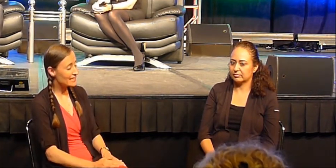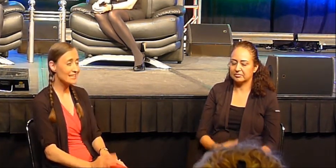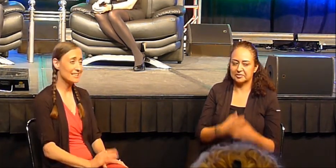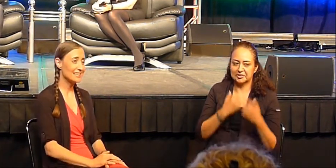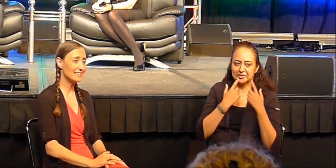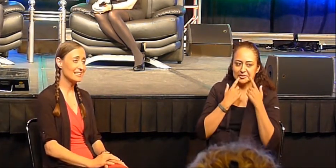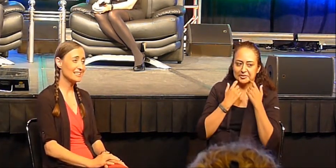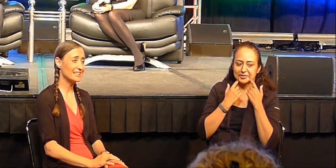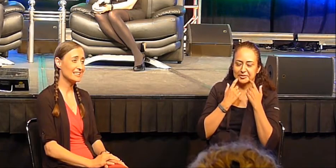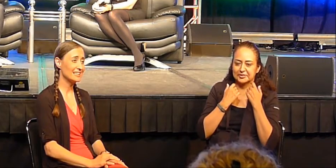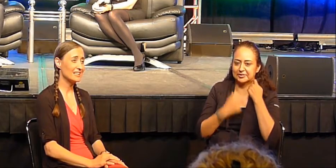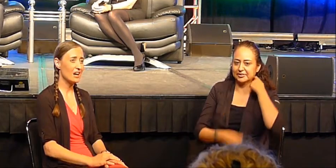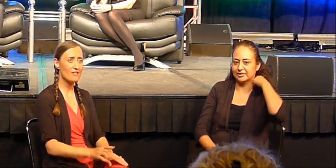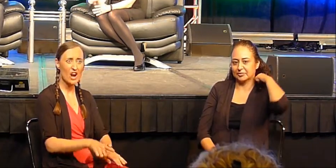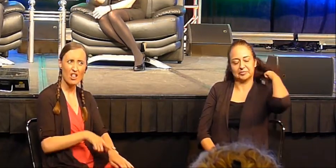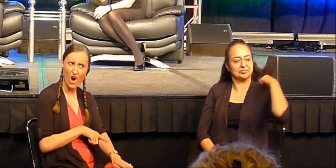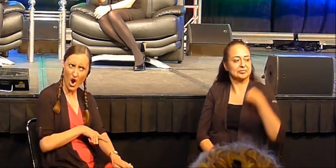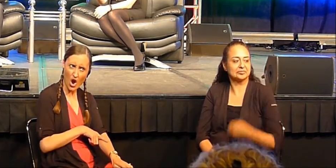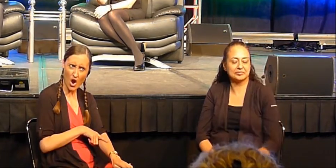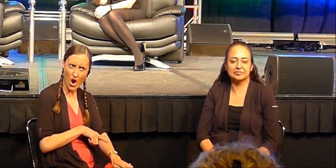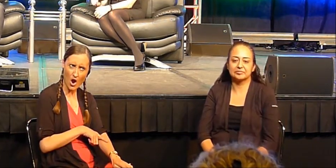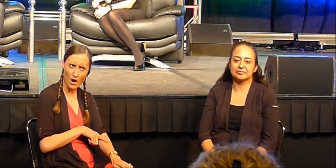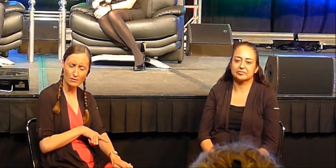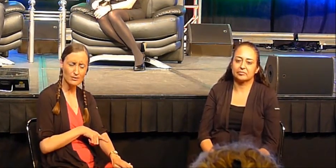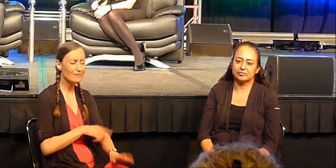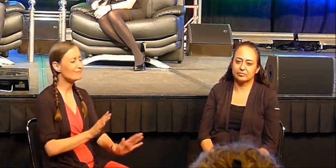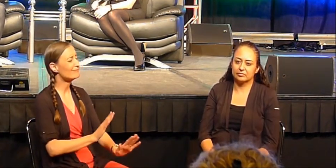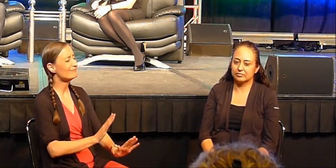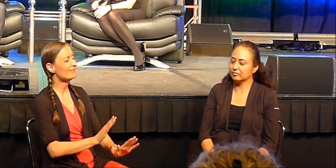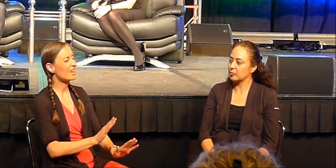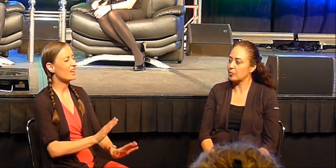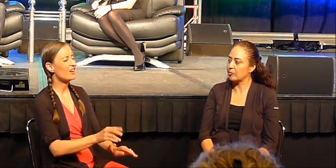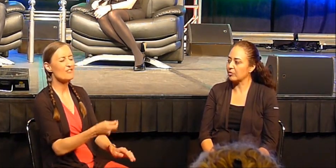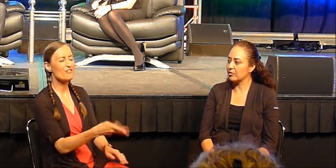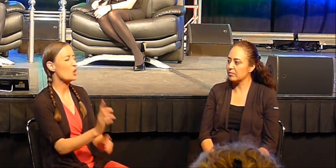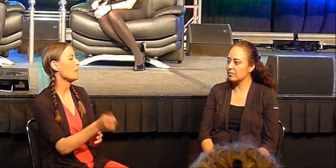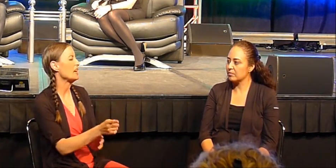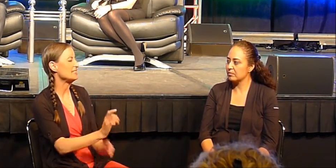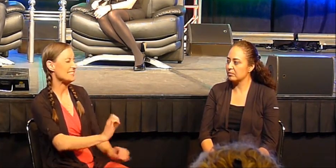I said, for how long? He goes, don't worry, just a couple of minutes.